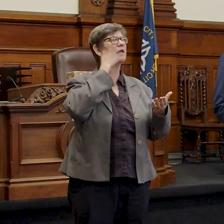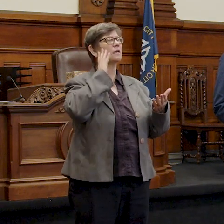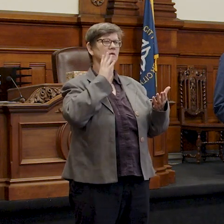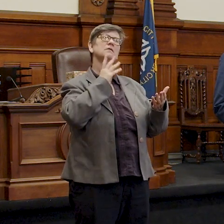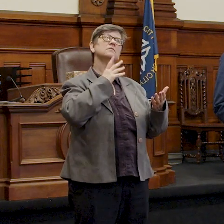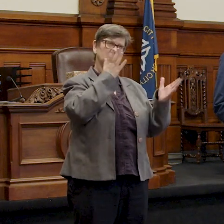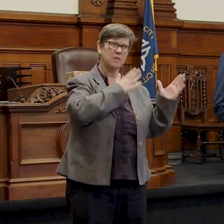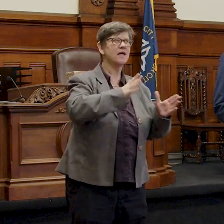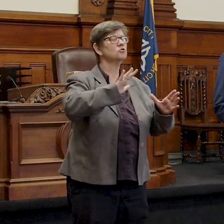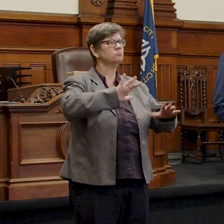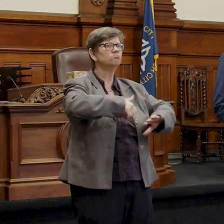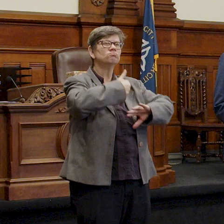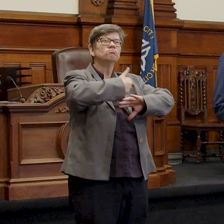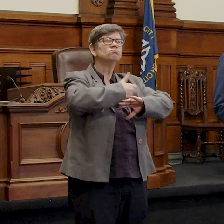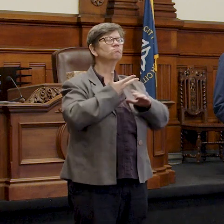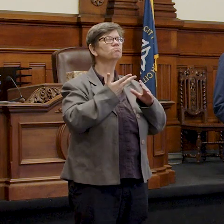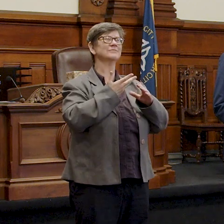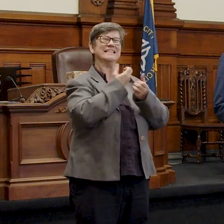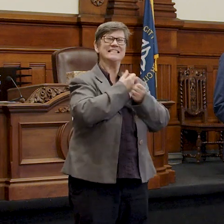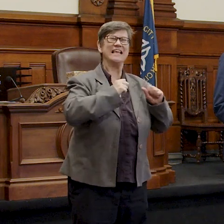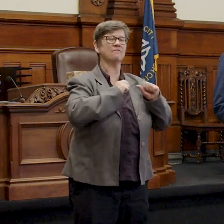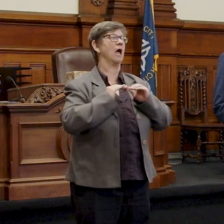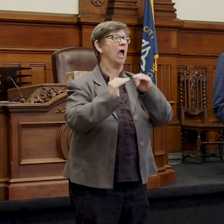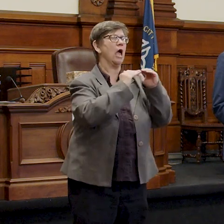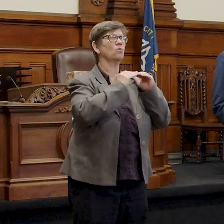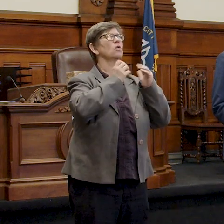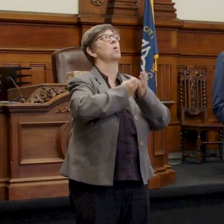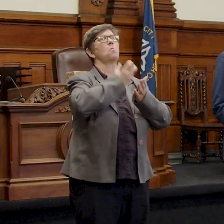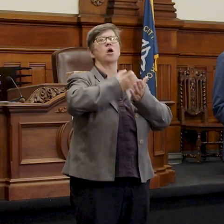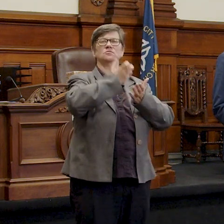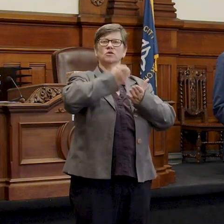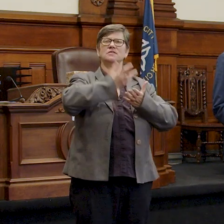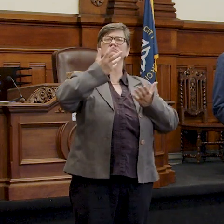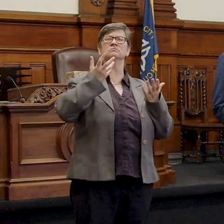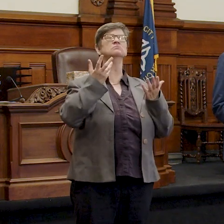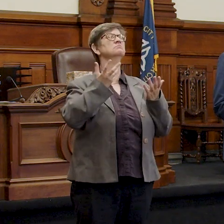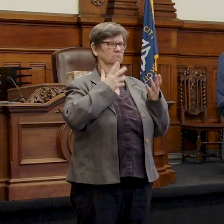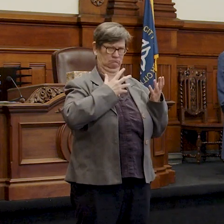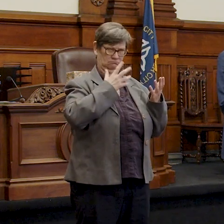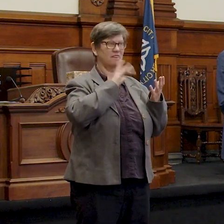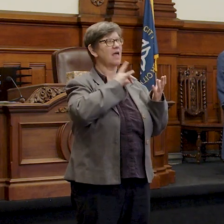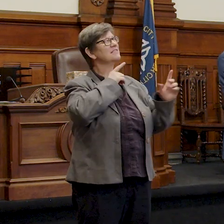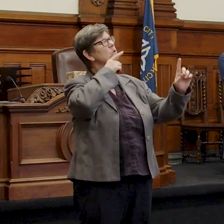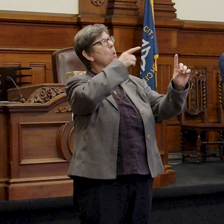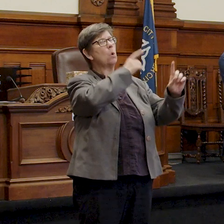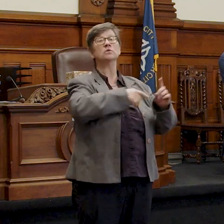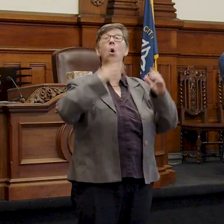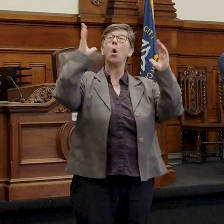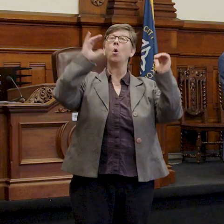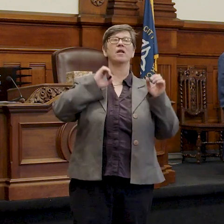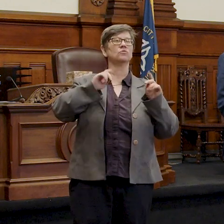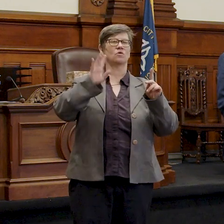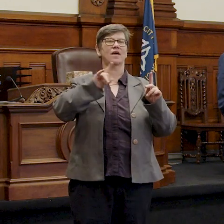for everyone. Safe, equitable, and prosperous is the destination. Hope and opportunity are the path. The budget I am